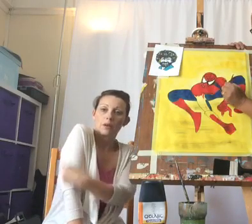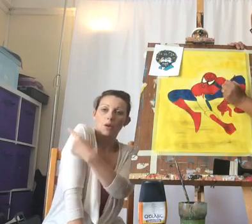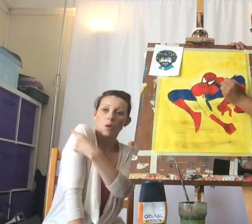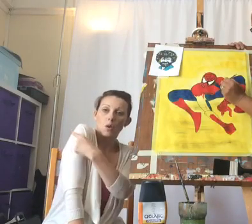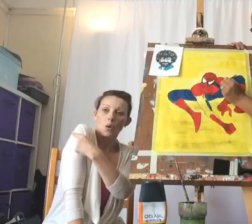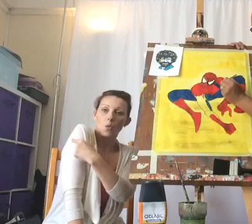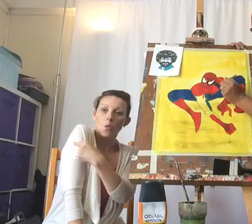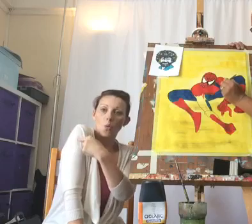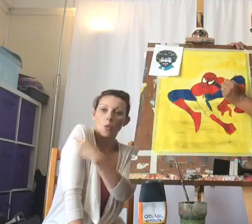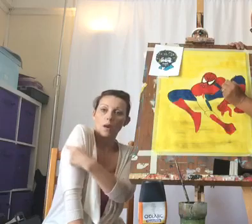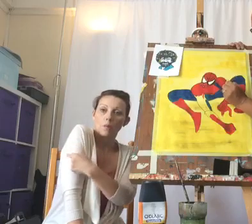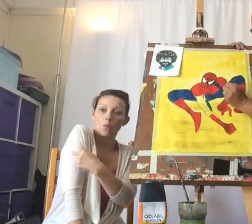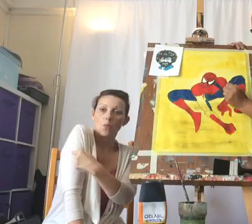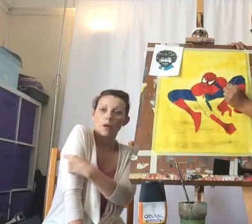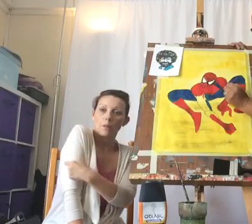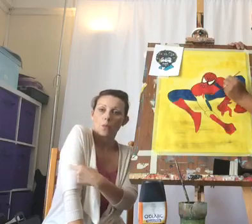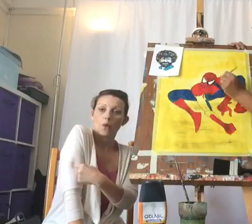bit closer.